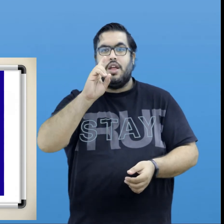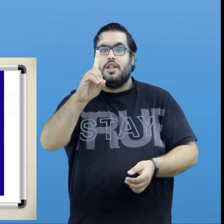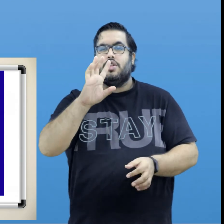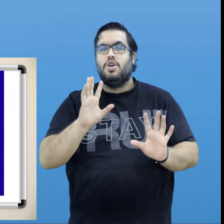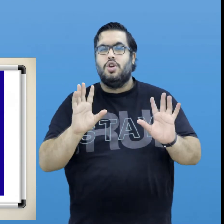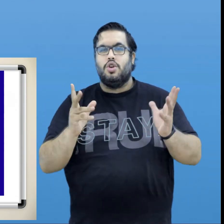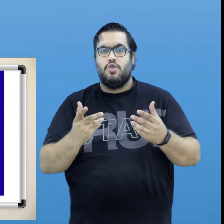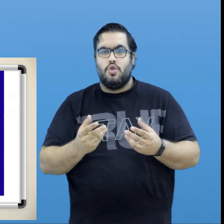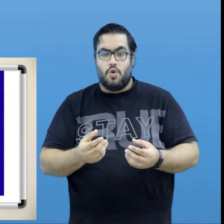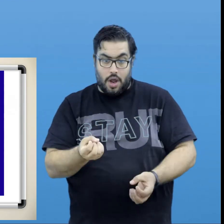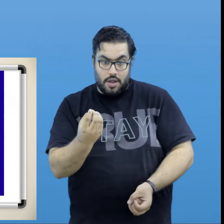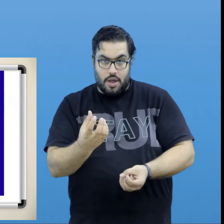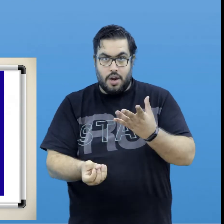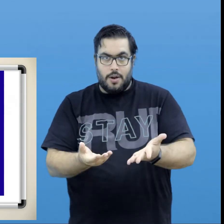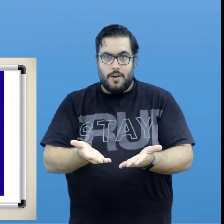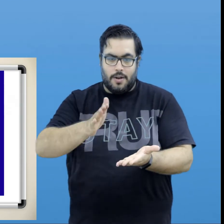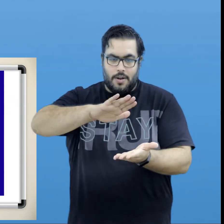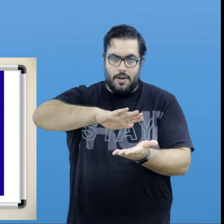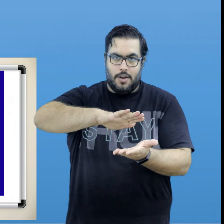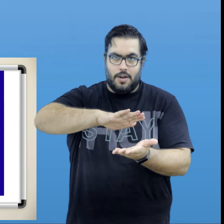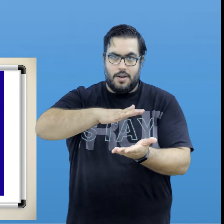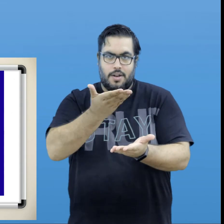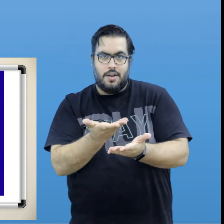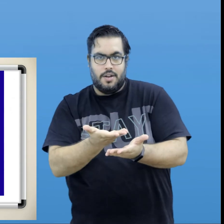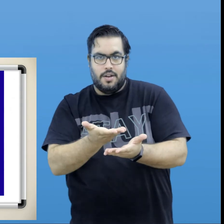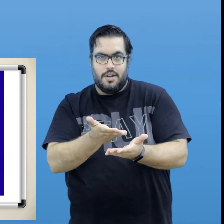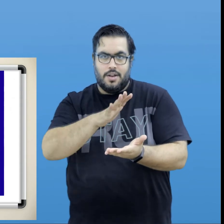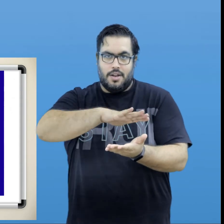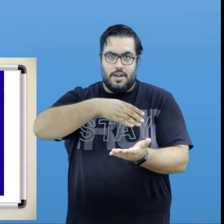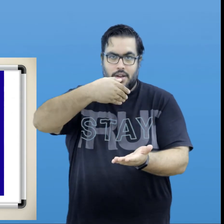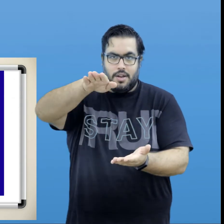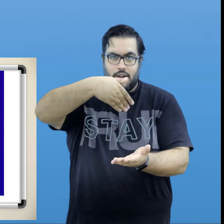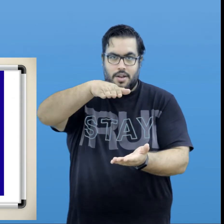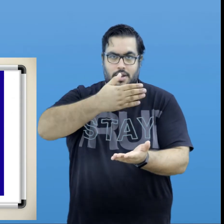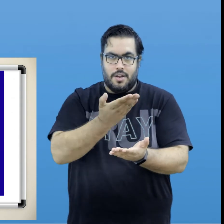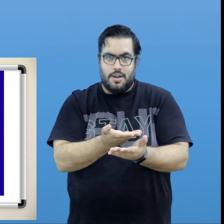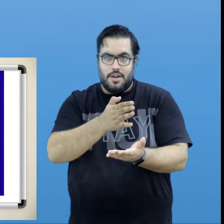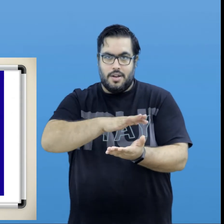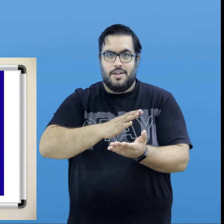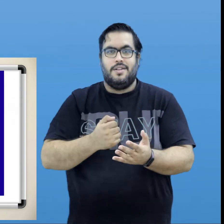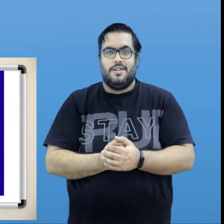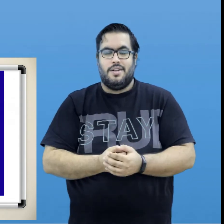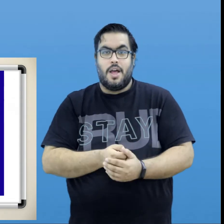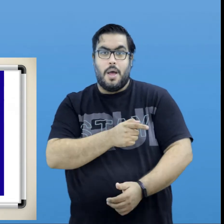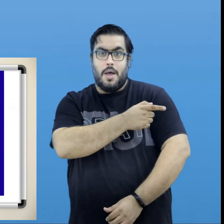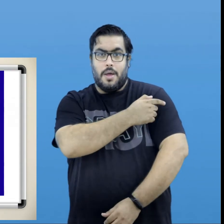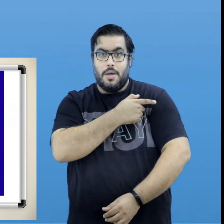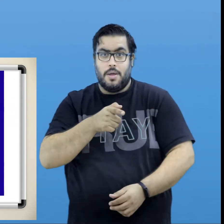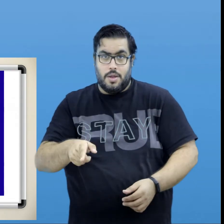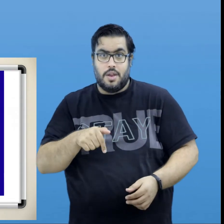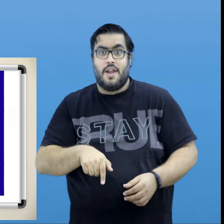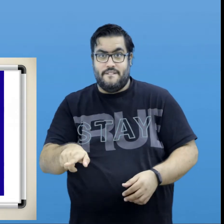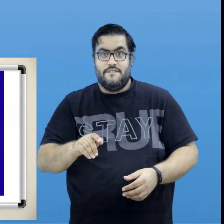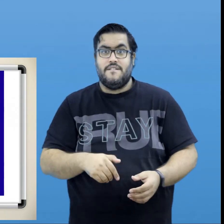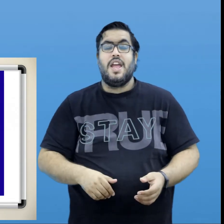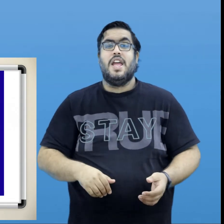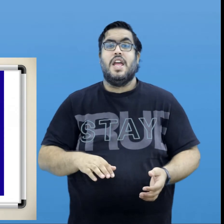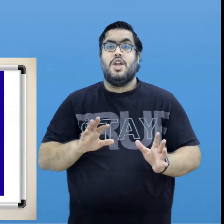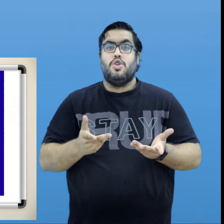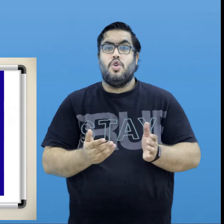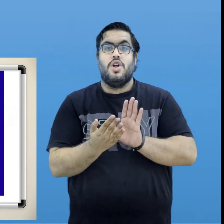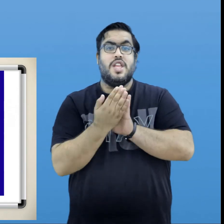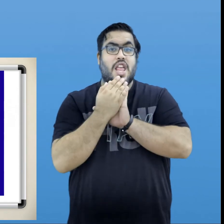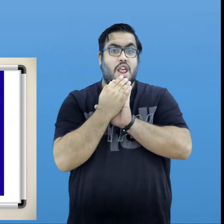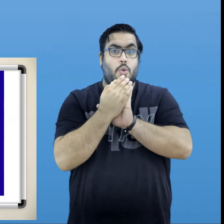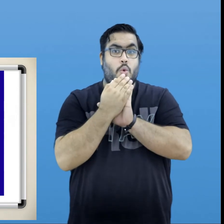means cooked over a fire. For example, Badr makes the best grilled cheese sandwiches. We